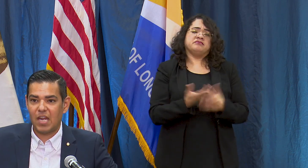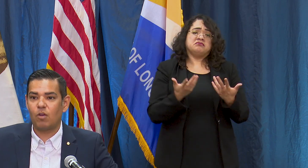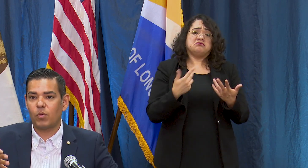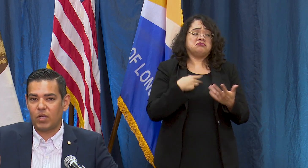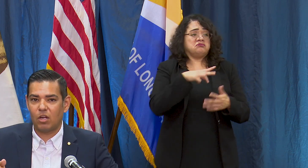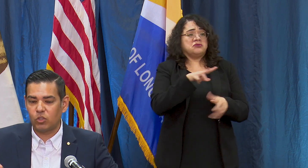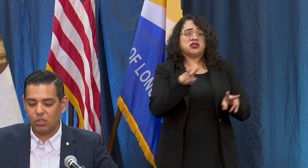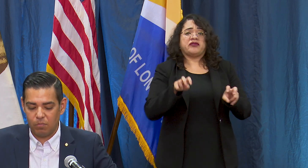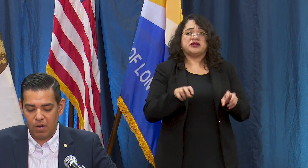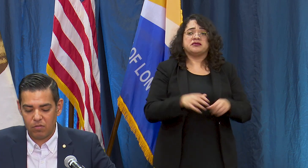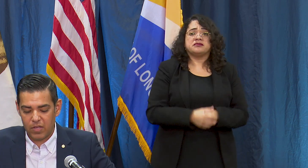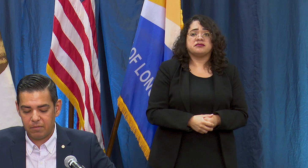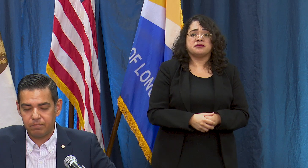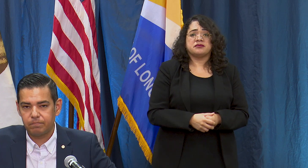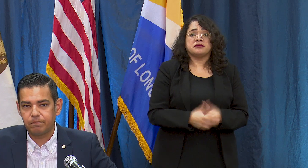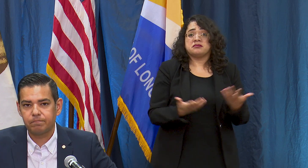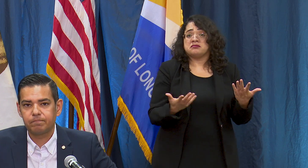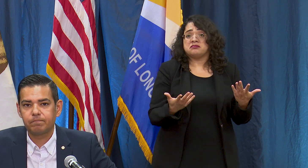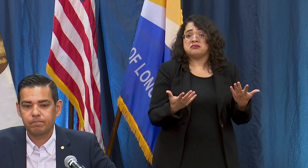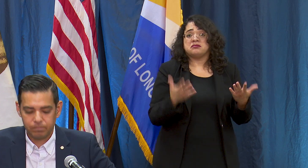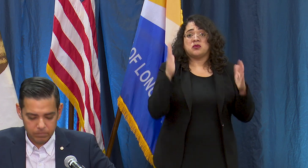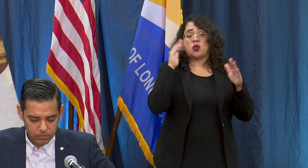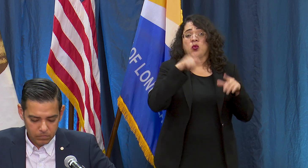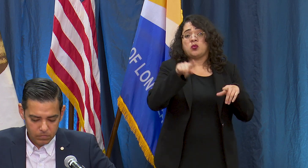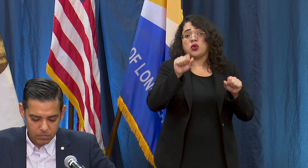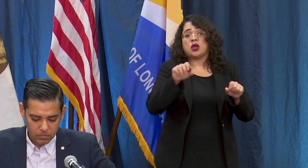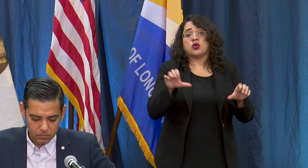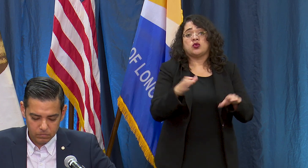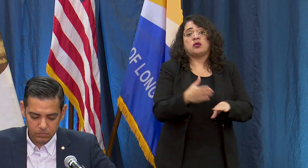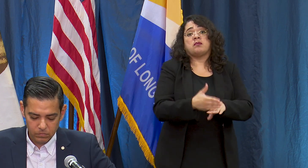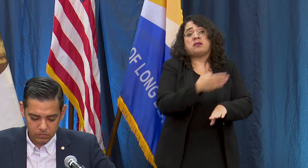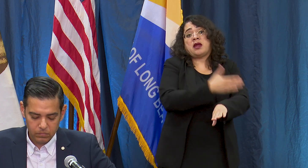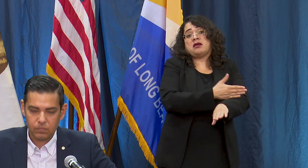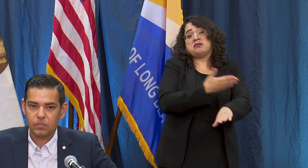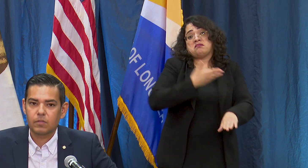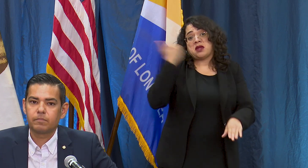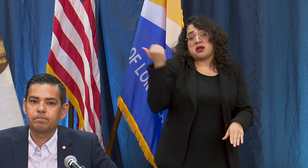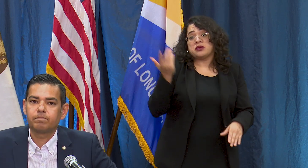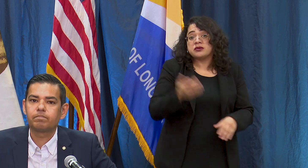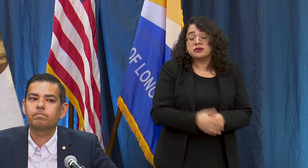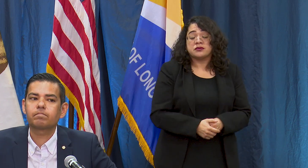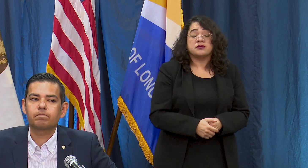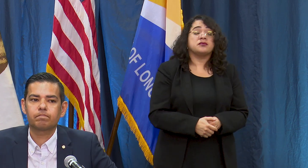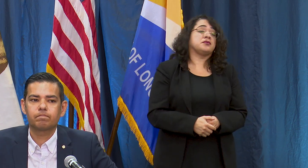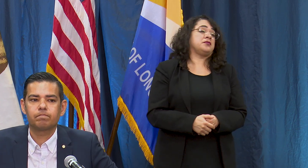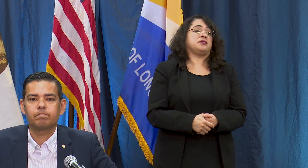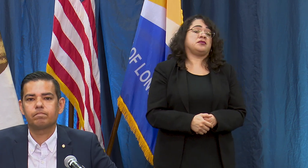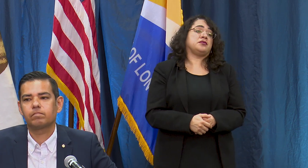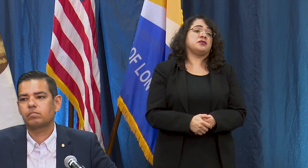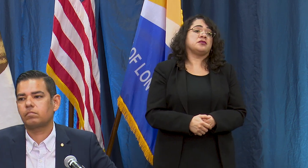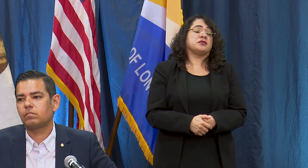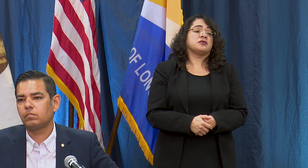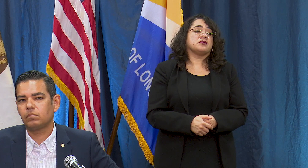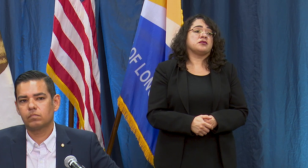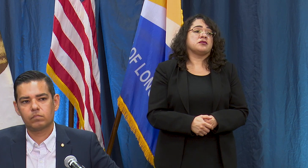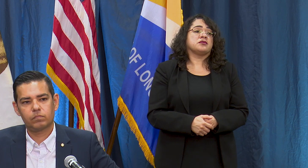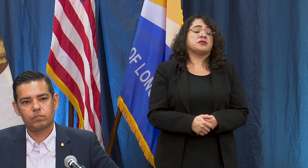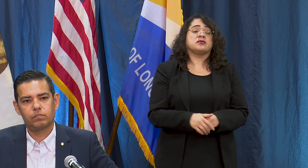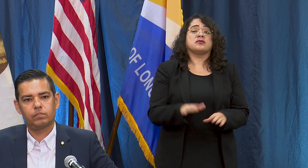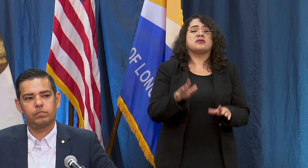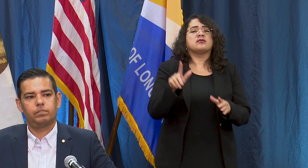selfish. And I hope that we can all do a little better than that. Dr. Davis, question regarding assisted living